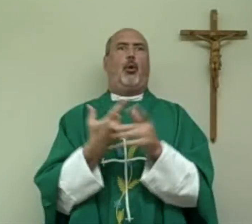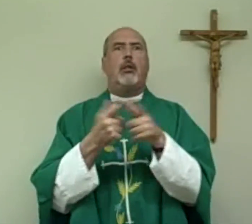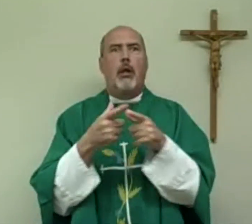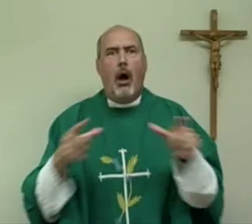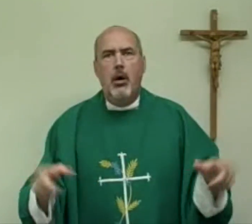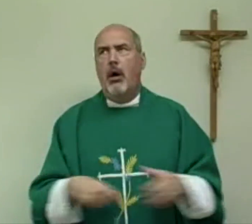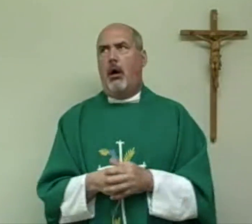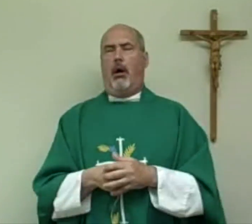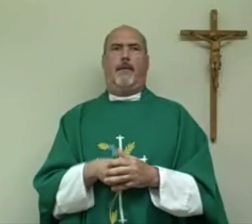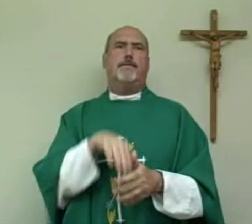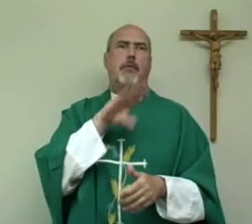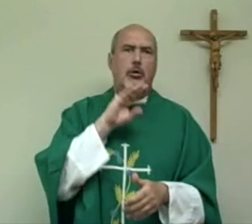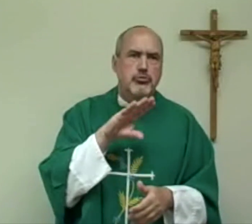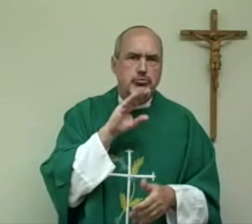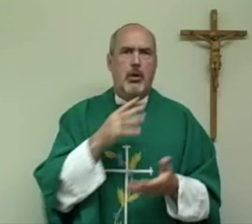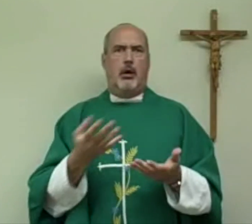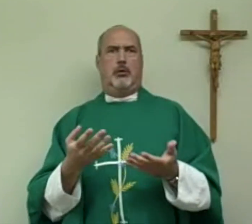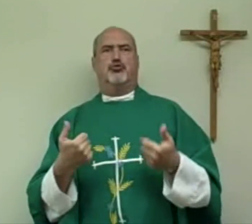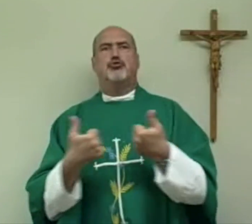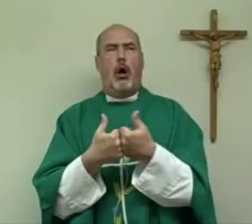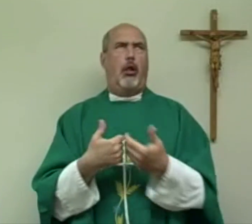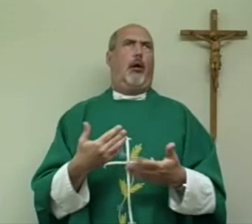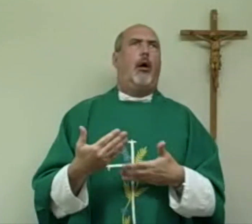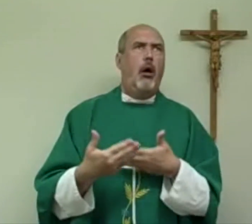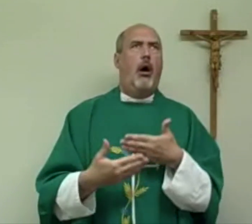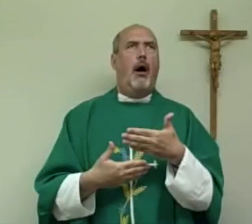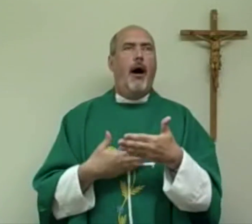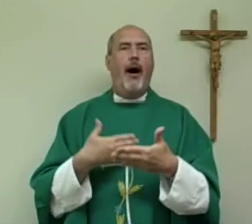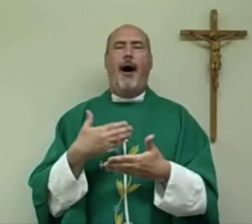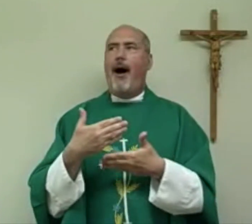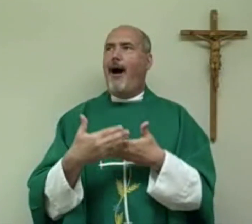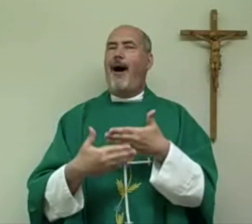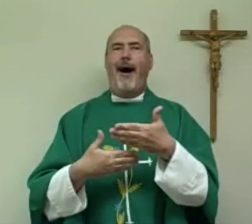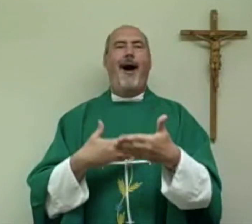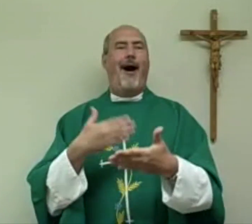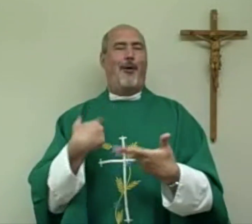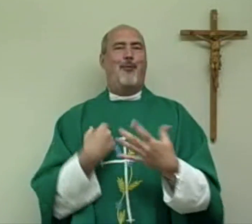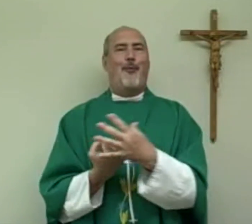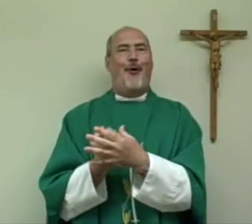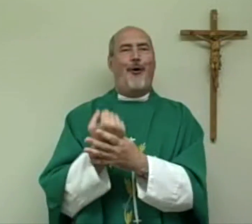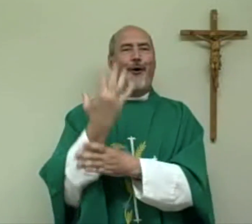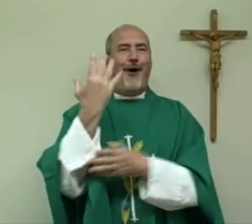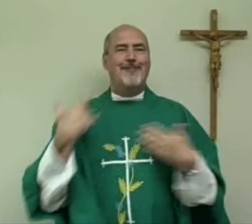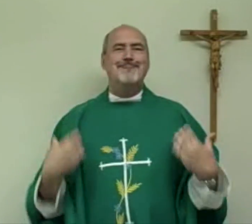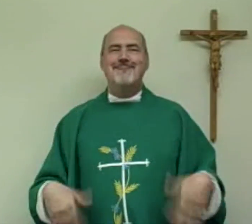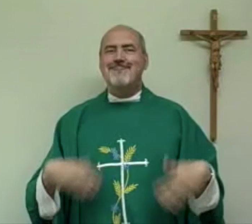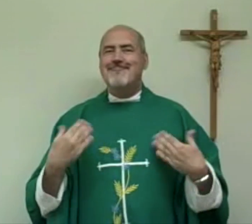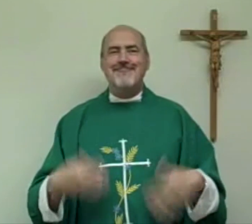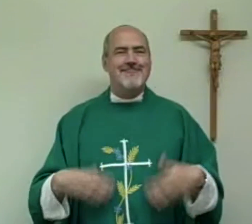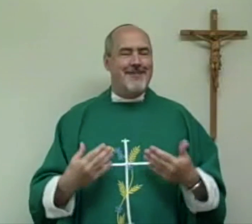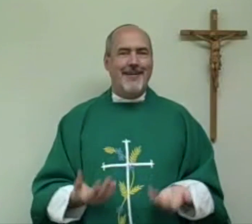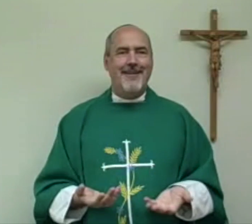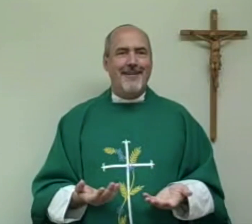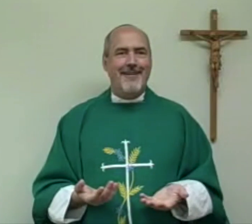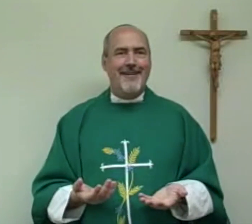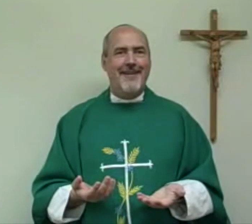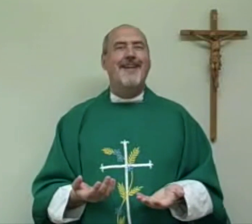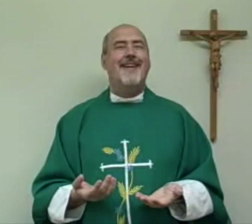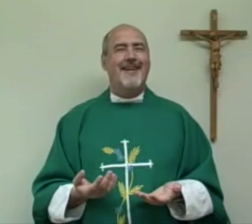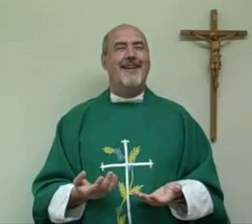homesick, had to deal with a new culture and new language and lots of challenges. But as I got through them, I